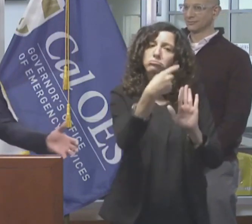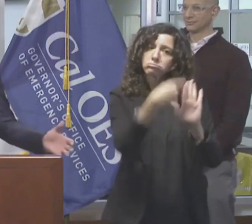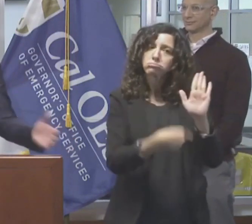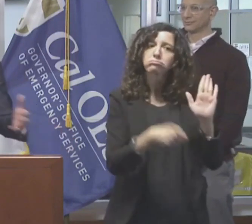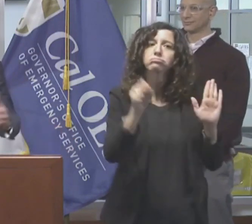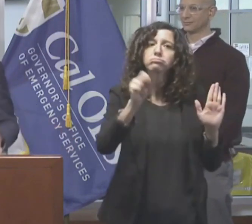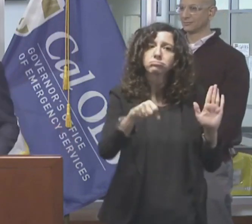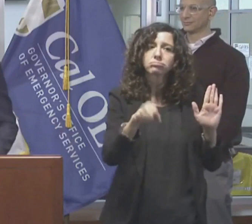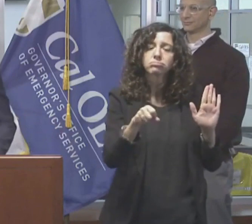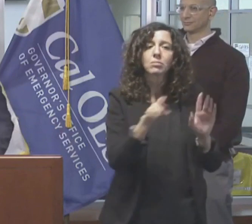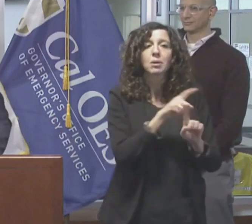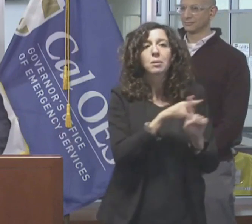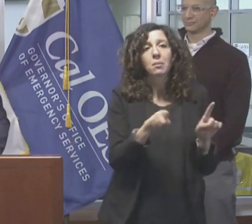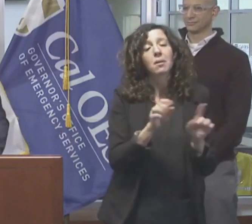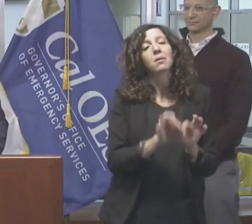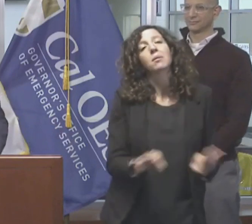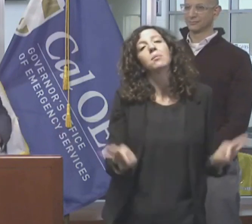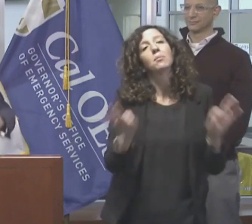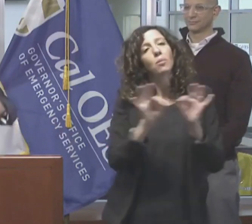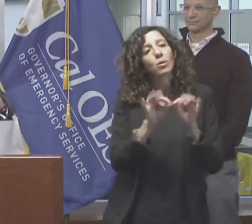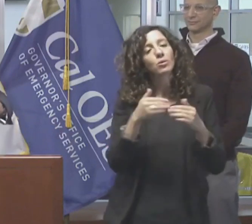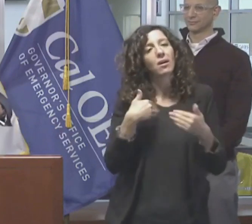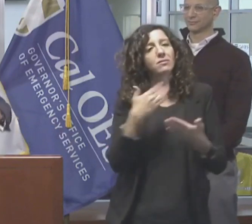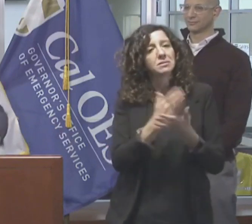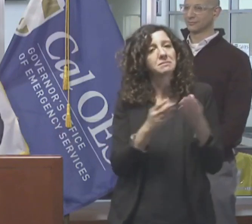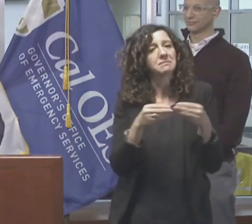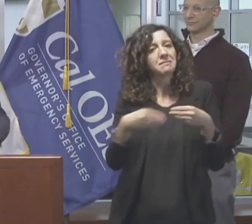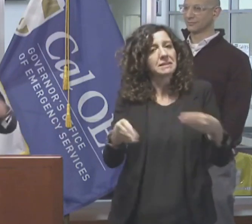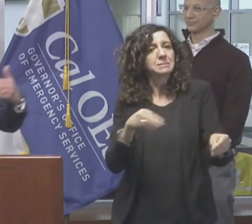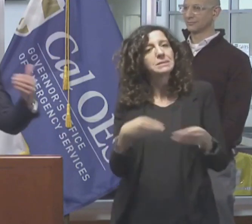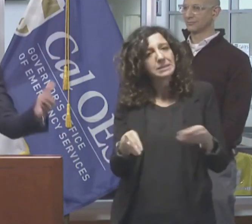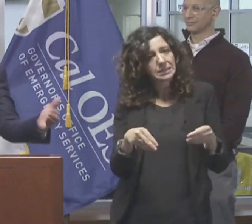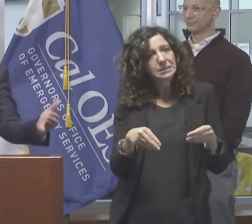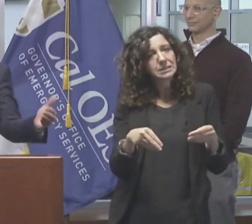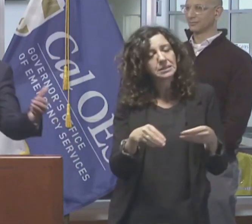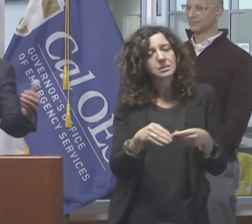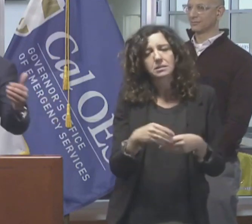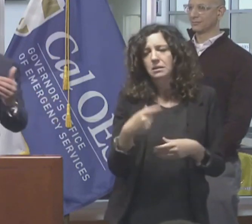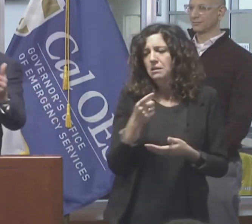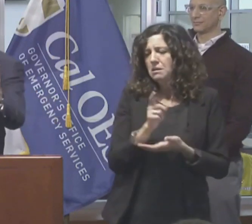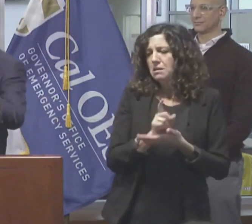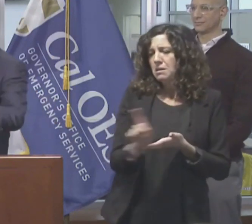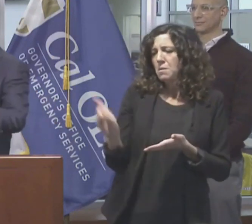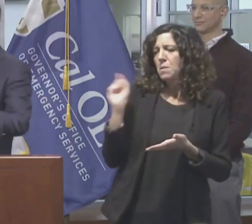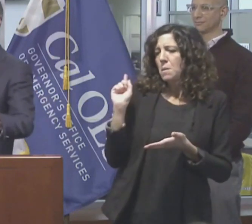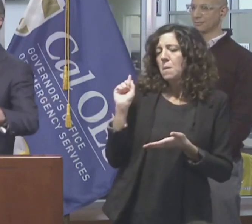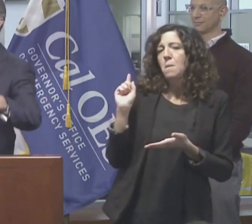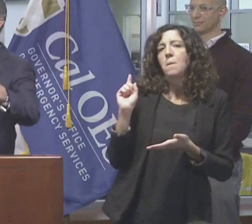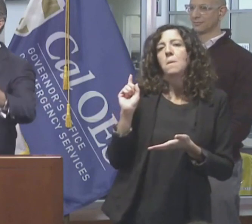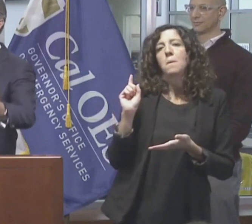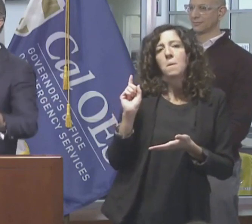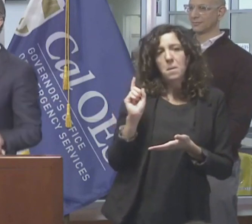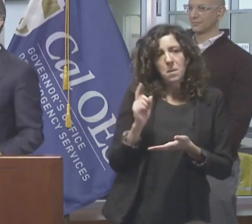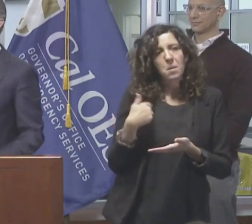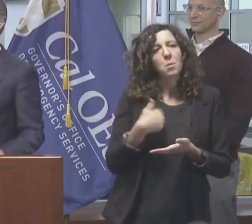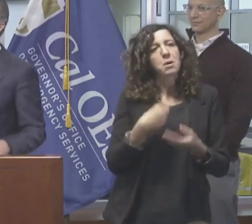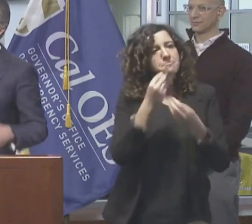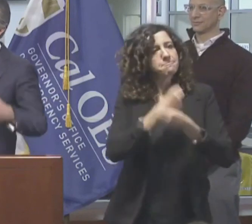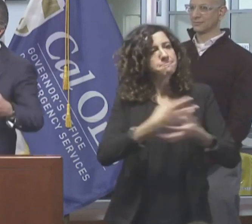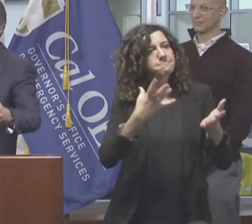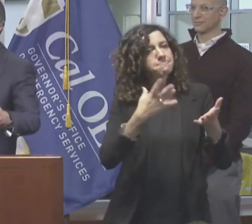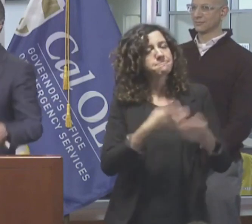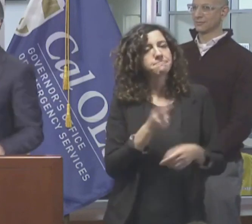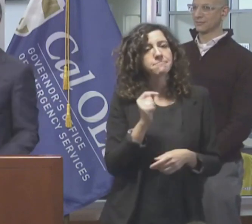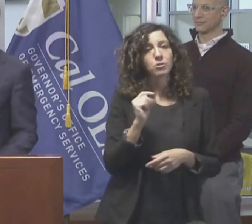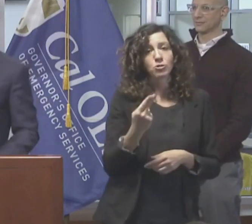consideration to be advanced. It had been done a week ago. It was advanced very formally on